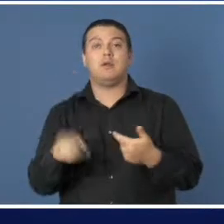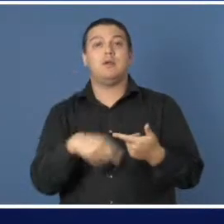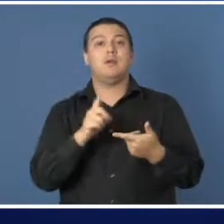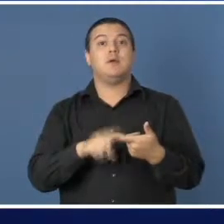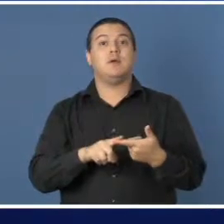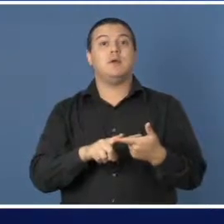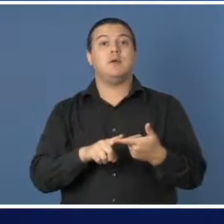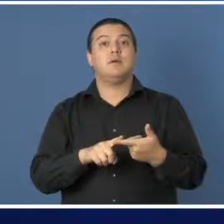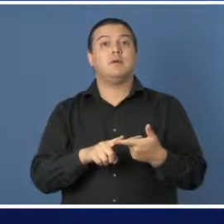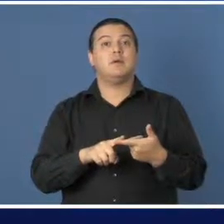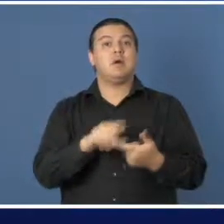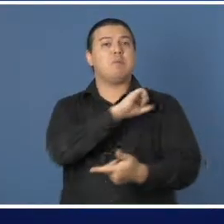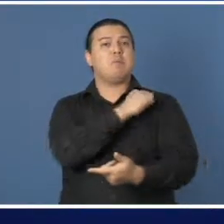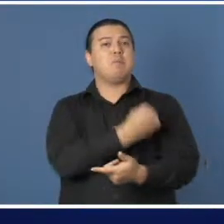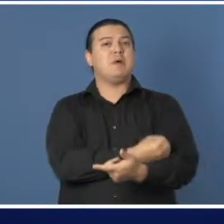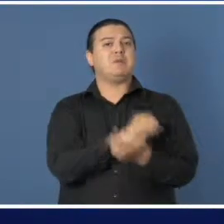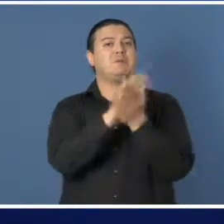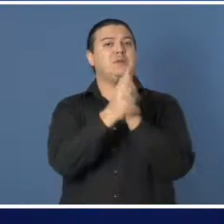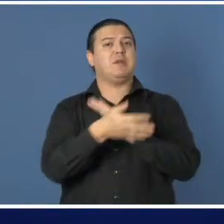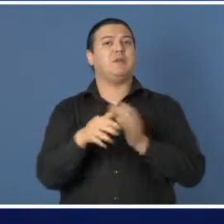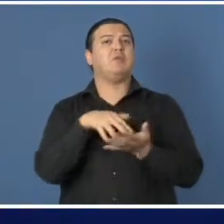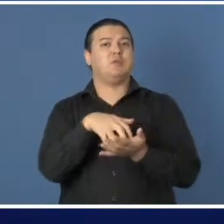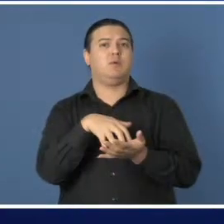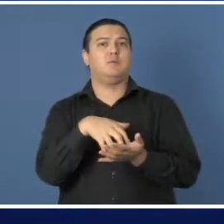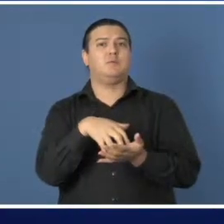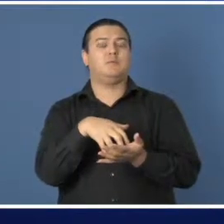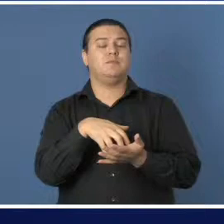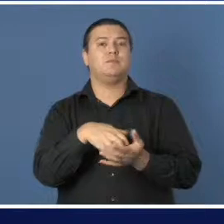or muscle weakness.